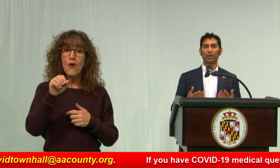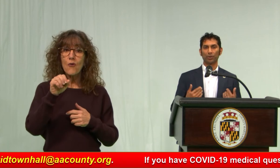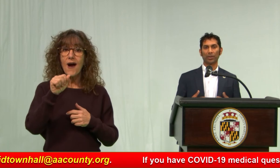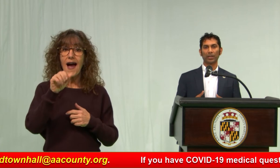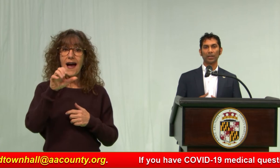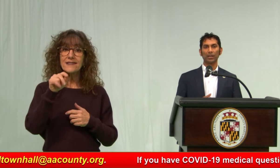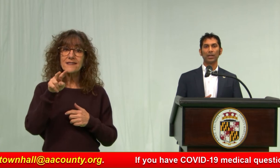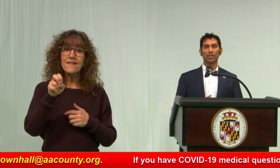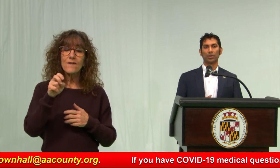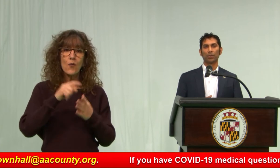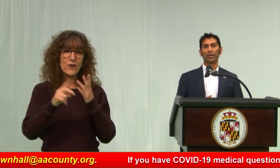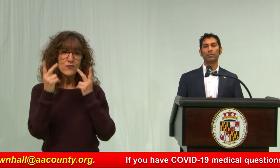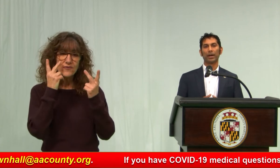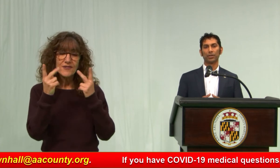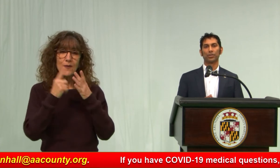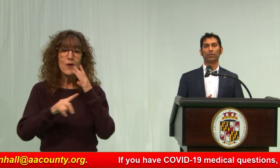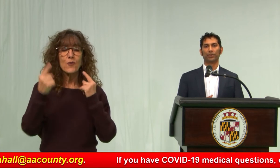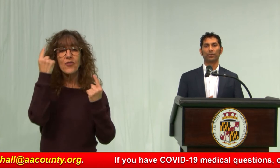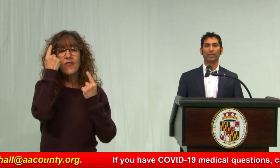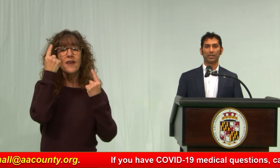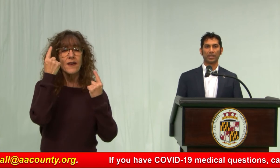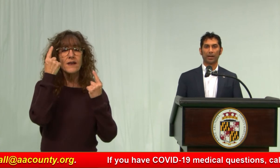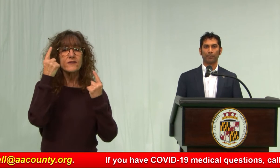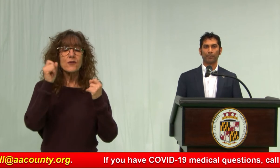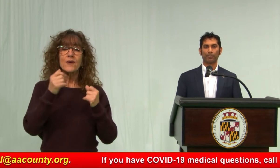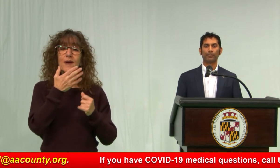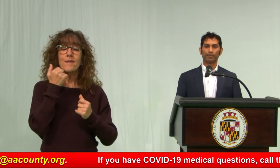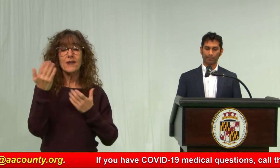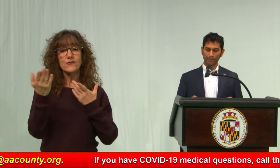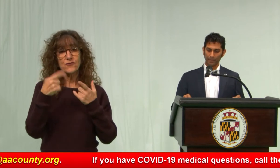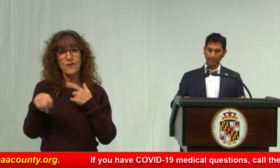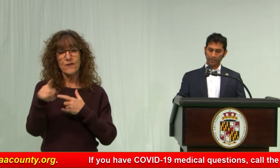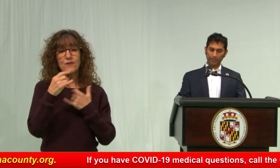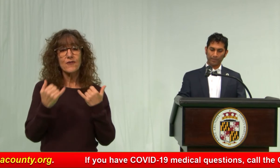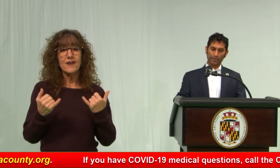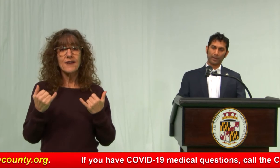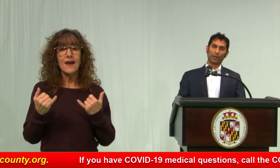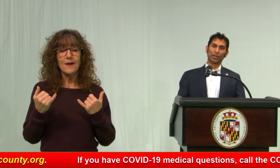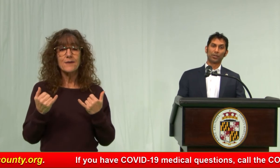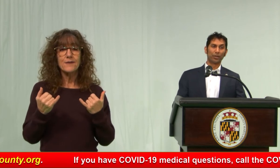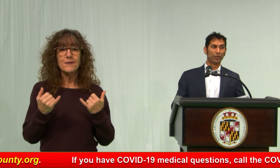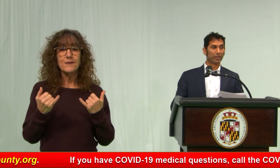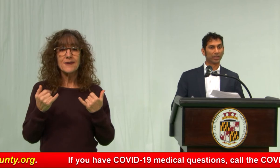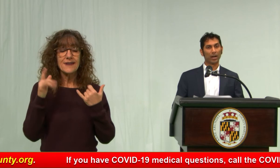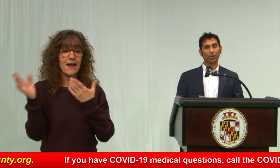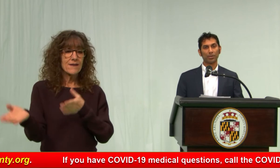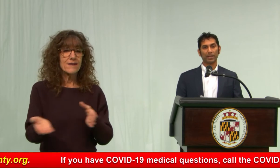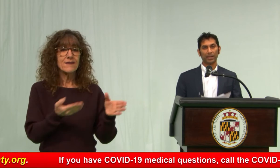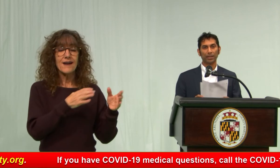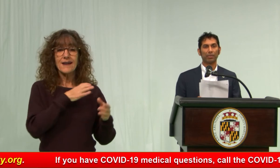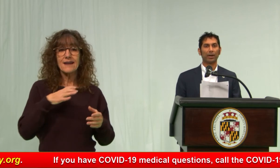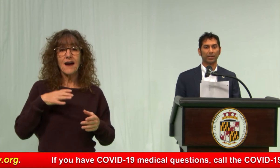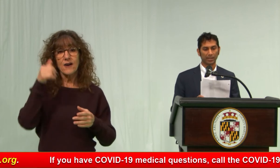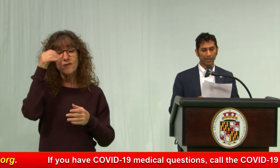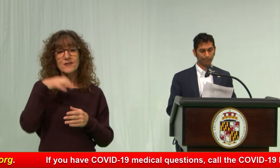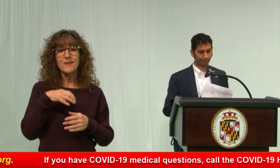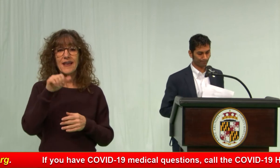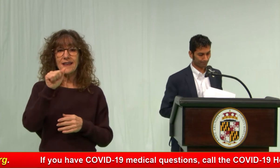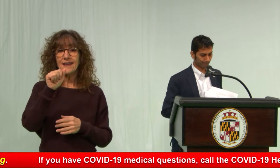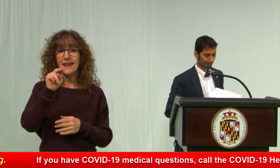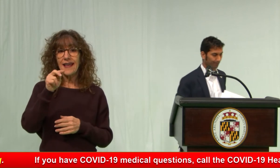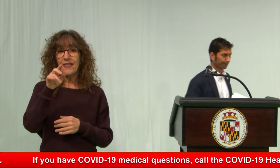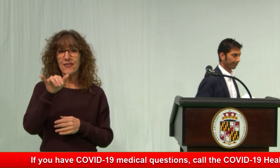seeing and what you're thinking so that we can better serve you in this time. I'm gonna turn it over to Congressman Anthony Brown at this